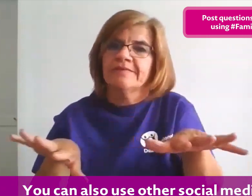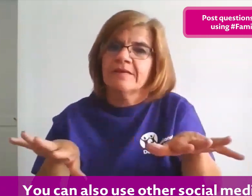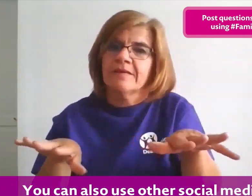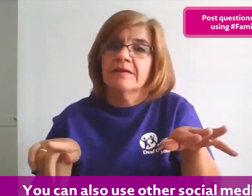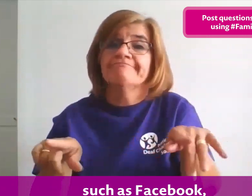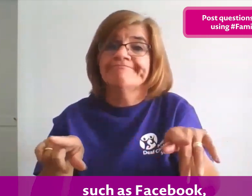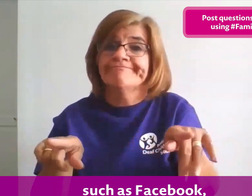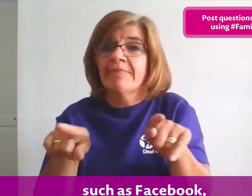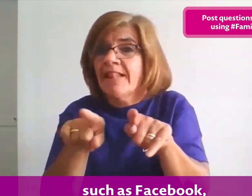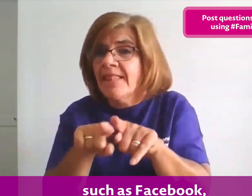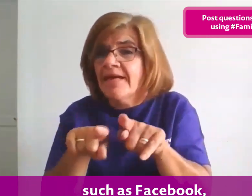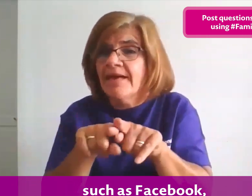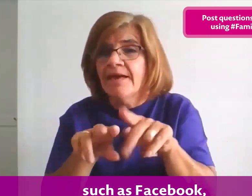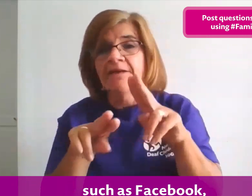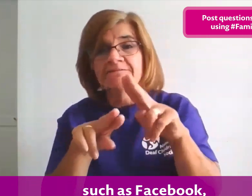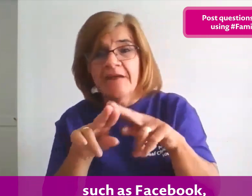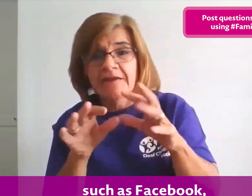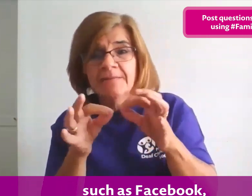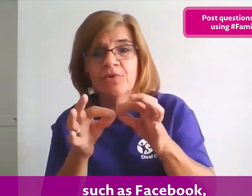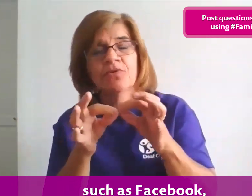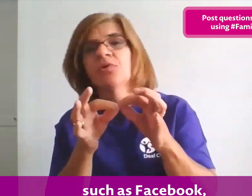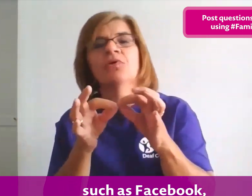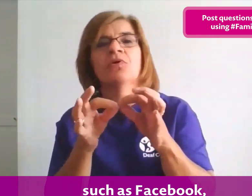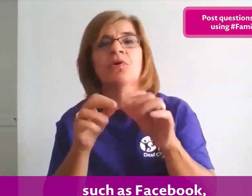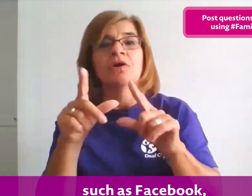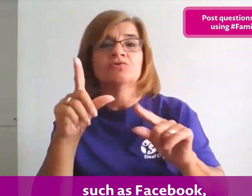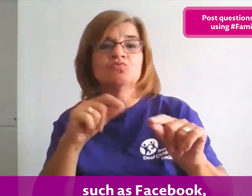such as Facebook, Instagram, and Twitter.